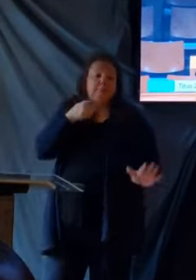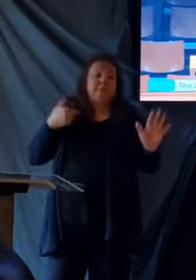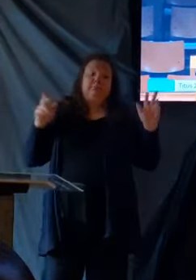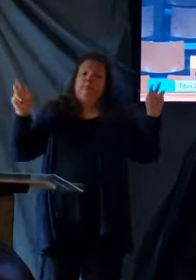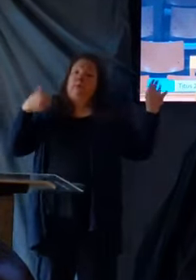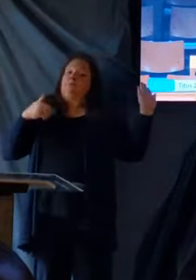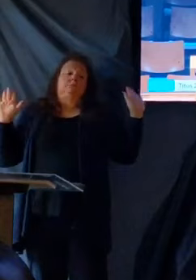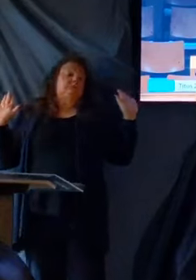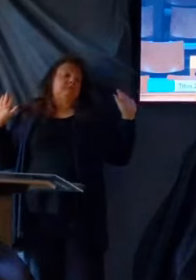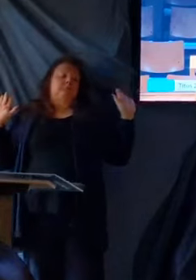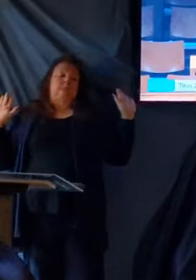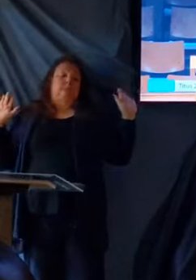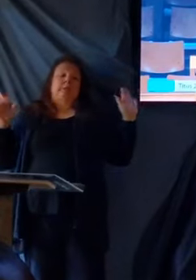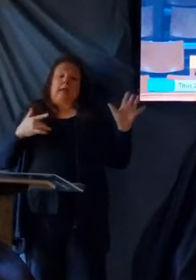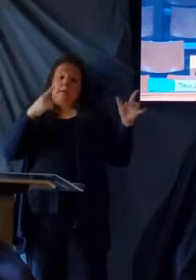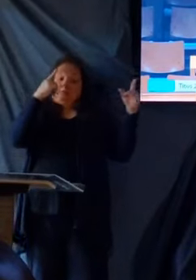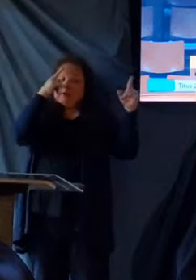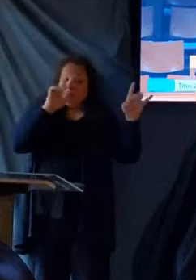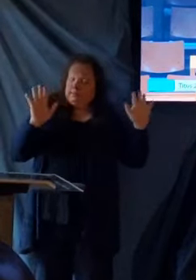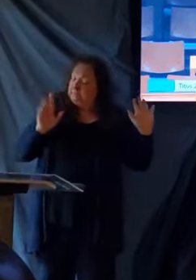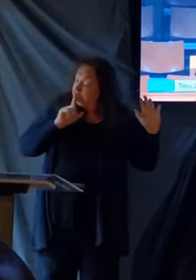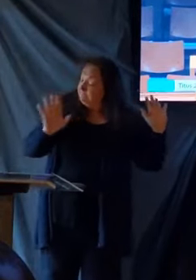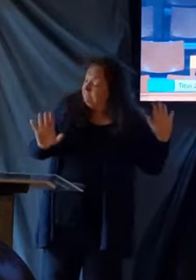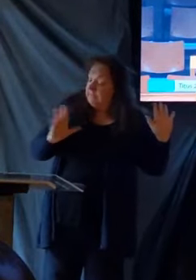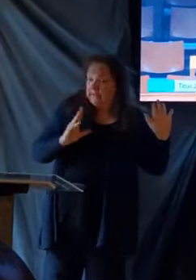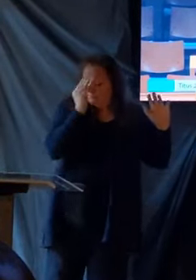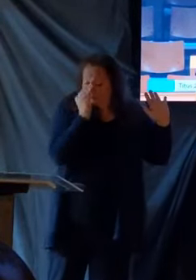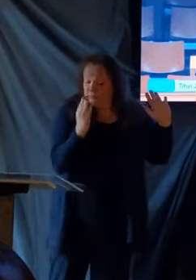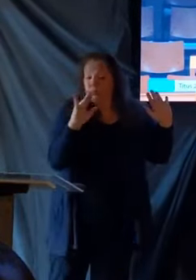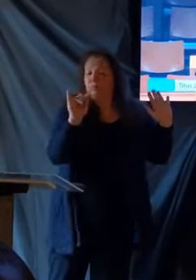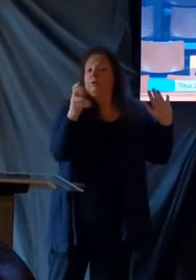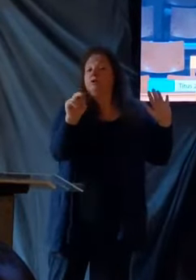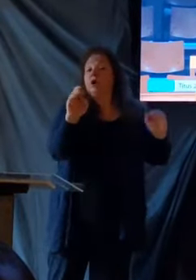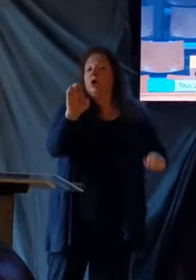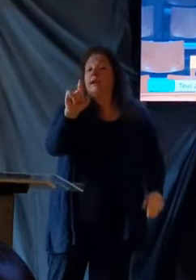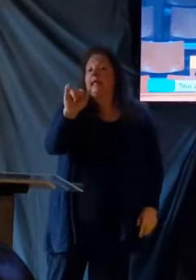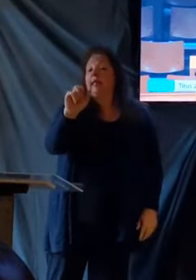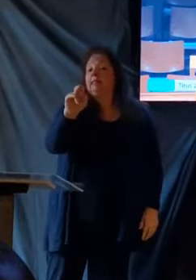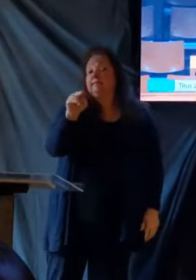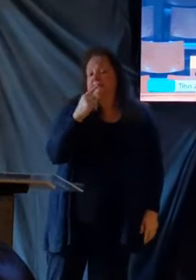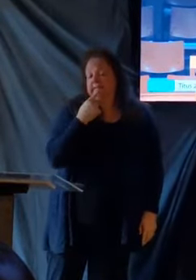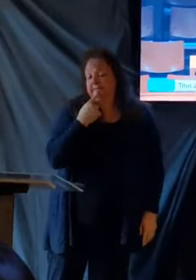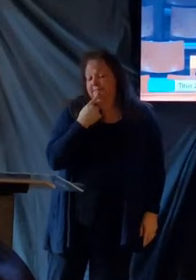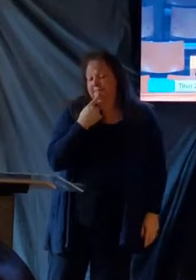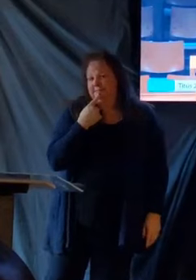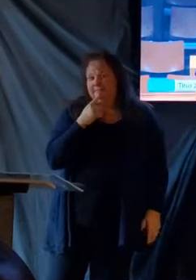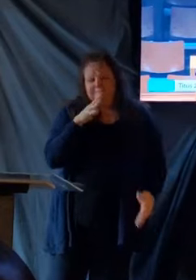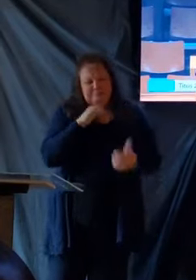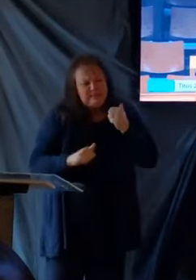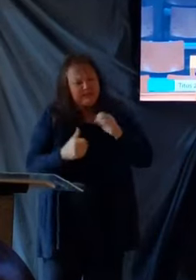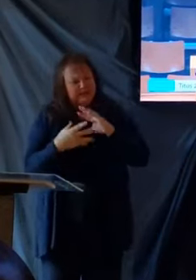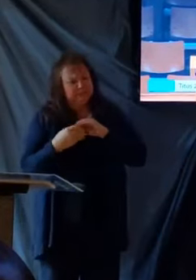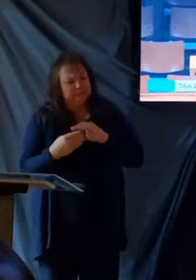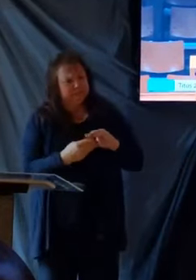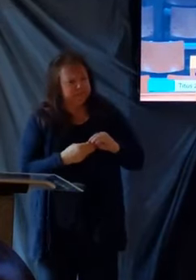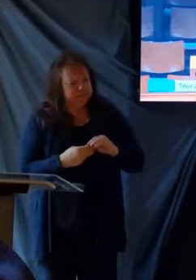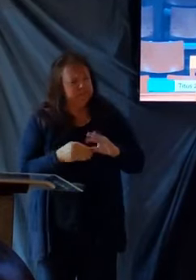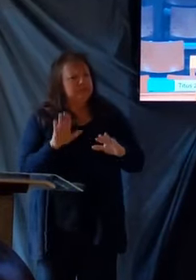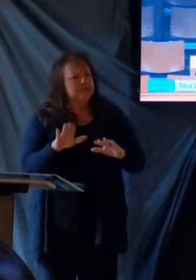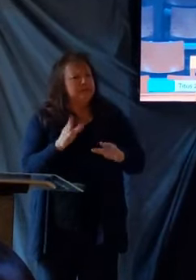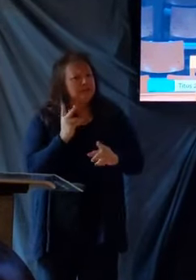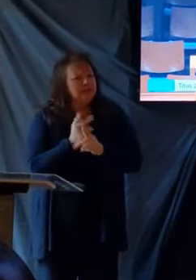that. I didn't even say I agree with it. I just told you what John Calvin, the reformer, said. Malicious gossips, but we want to be